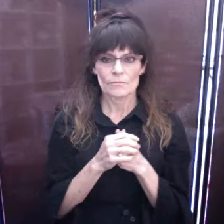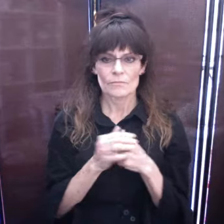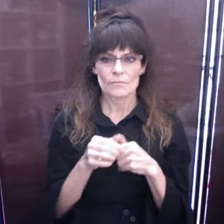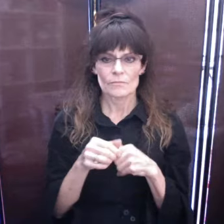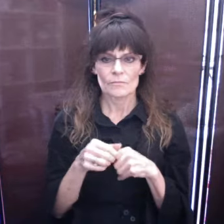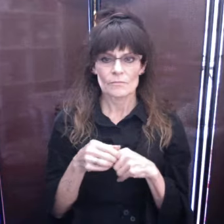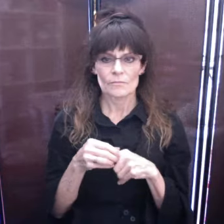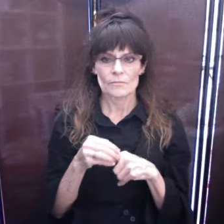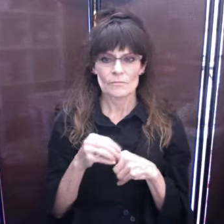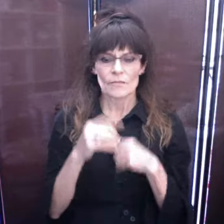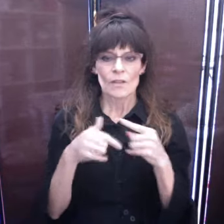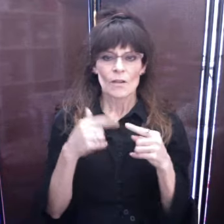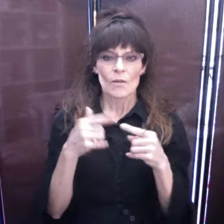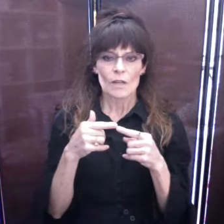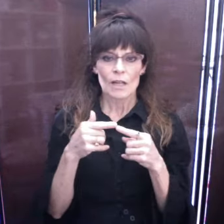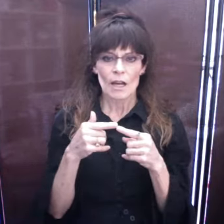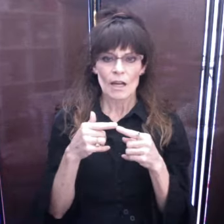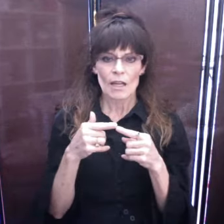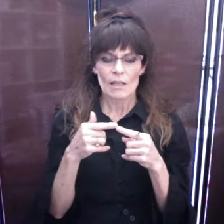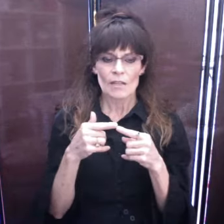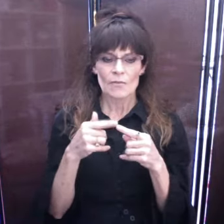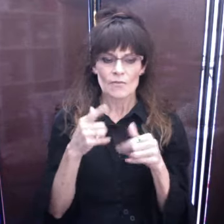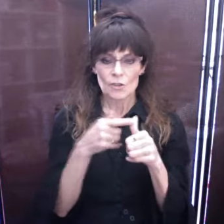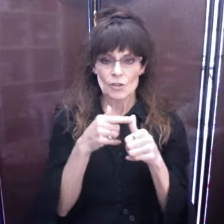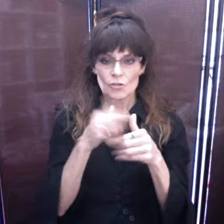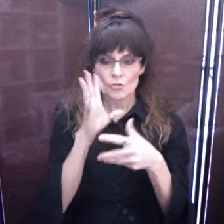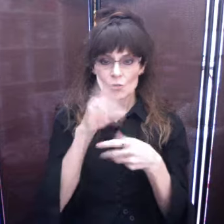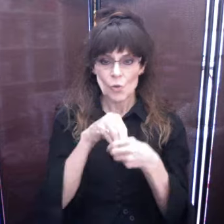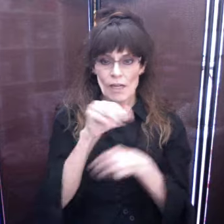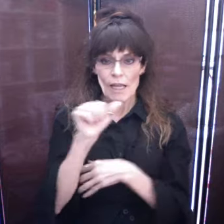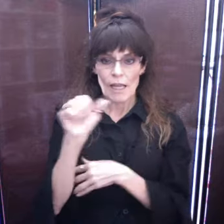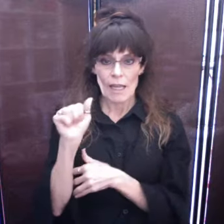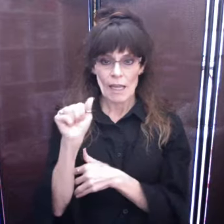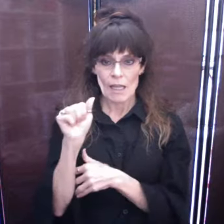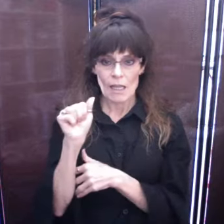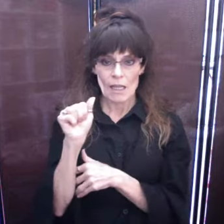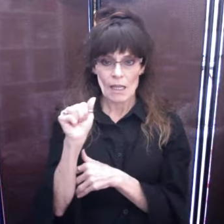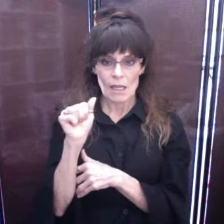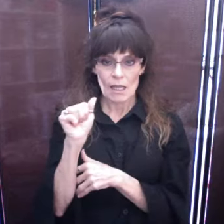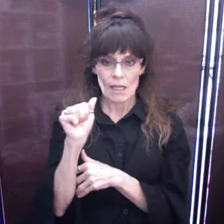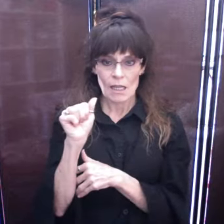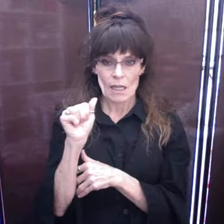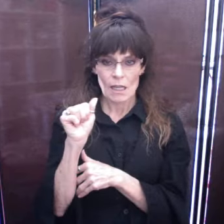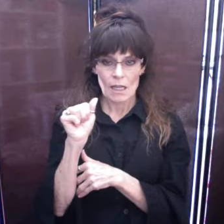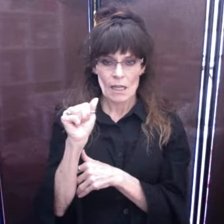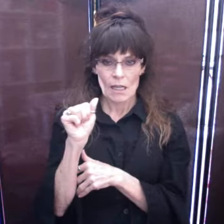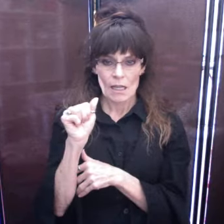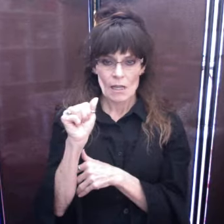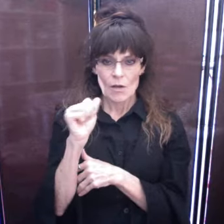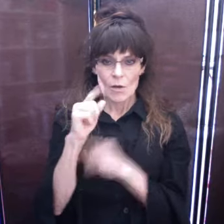You know, when I was brought into this way of life, um, it wasn't that when you drink like I do, you either end